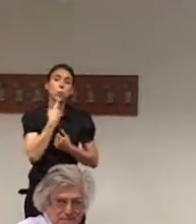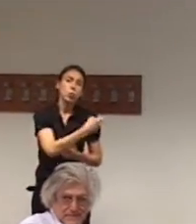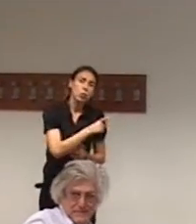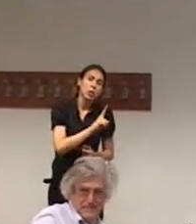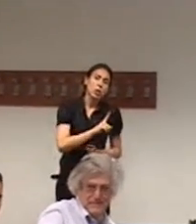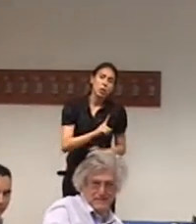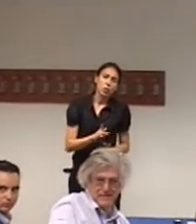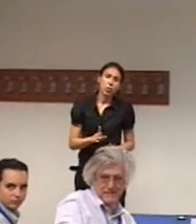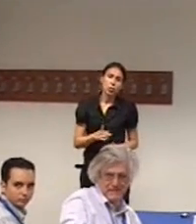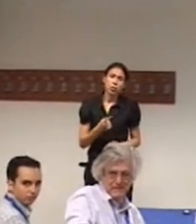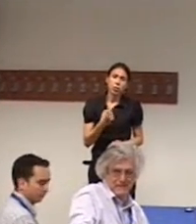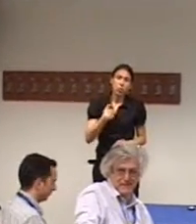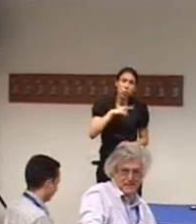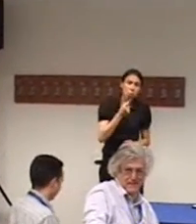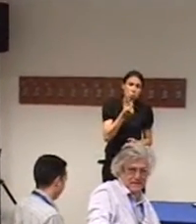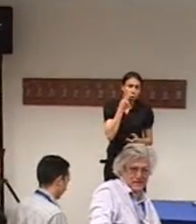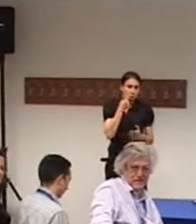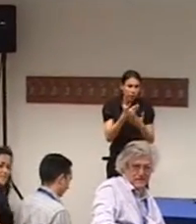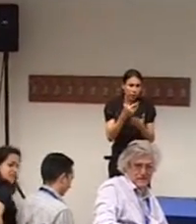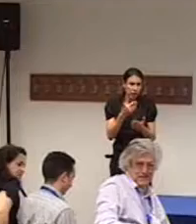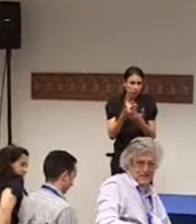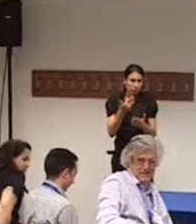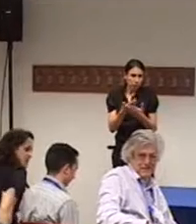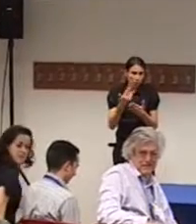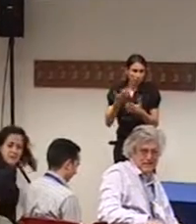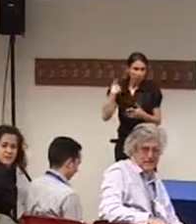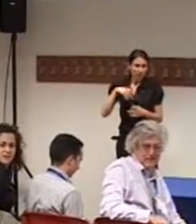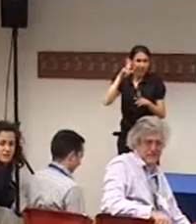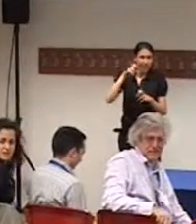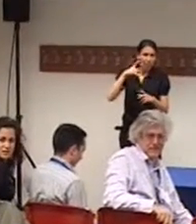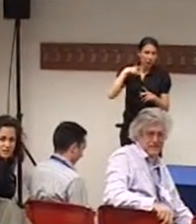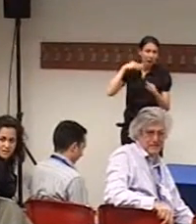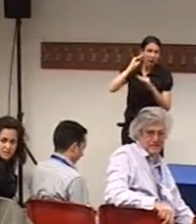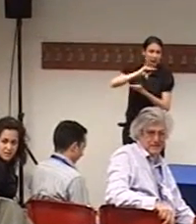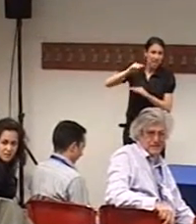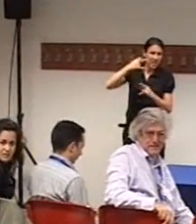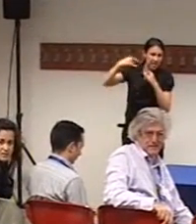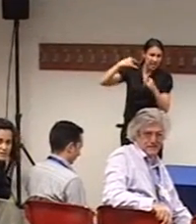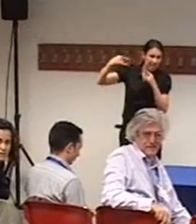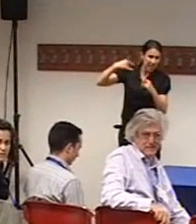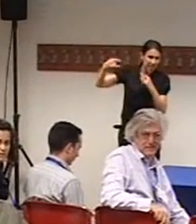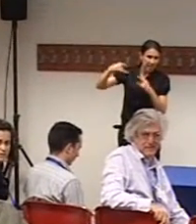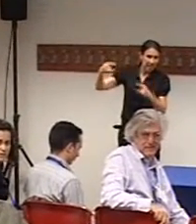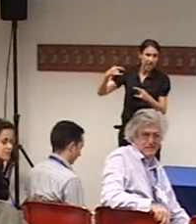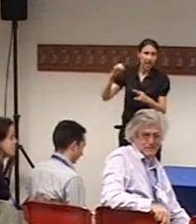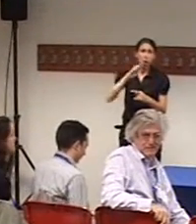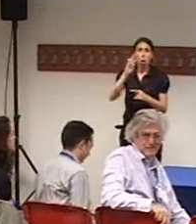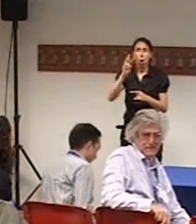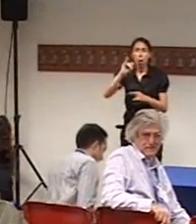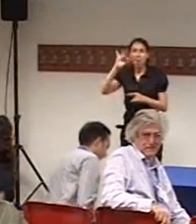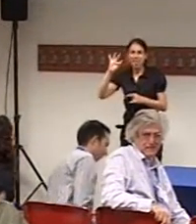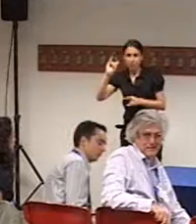Well, more than a question is probably a comment. We've also run some tests in the level of